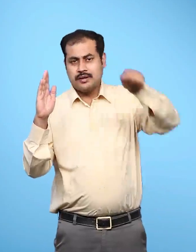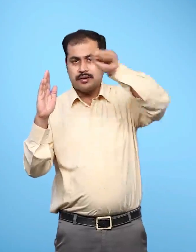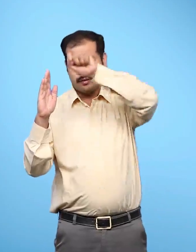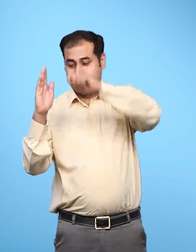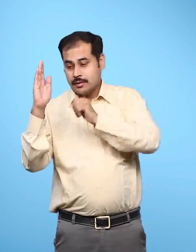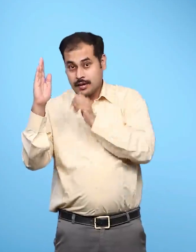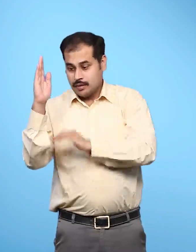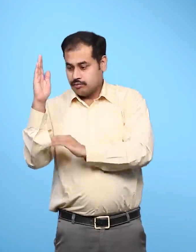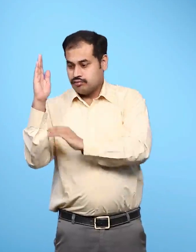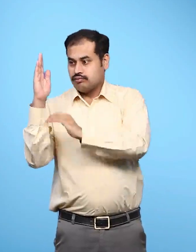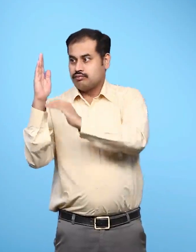PHAGET